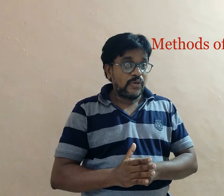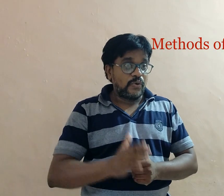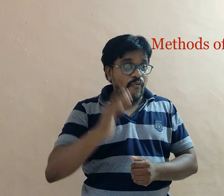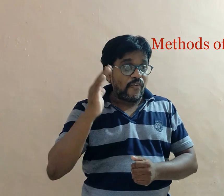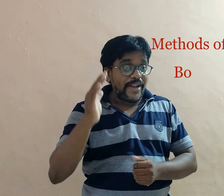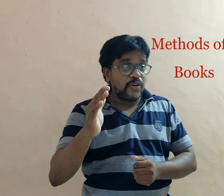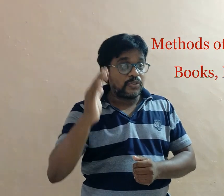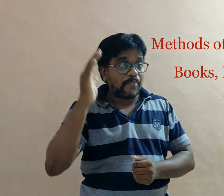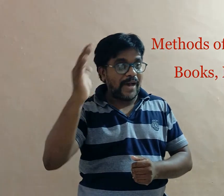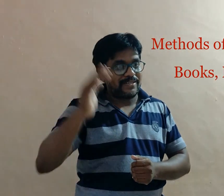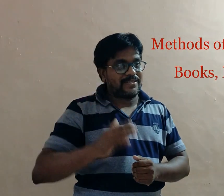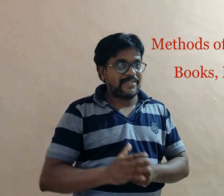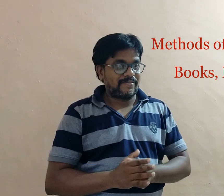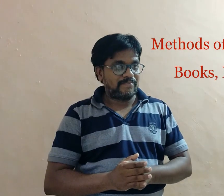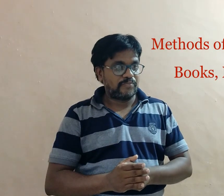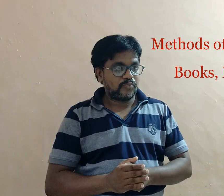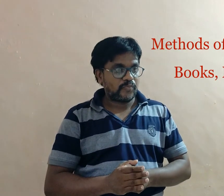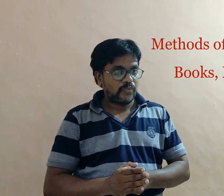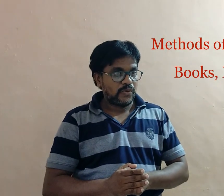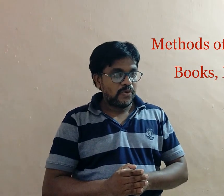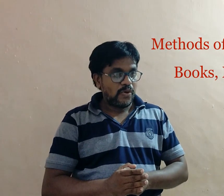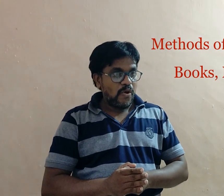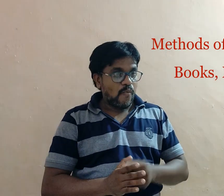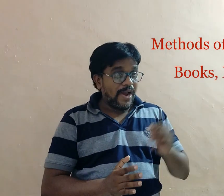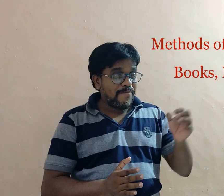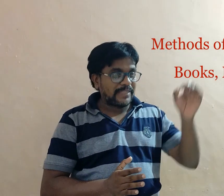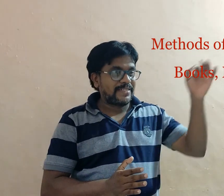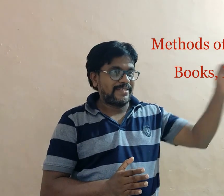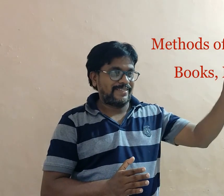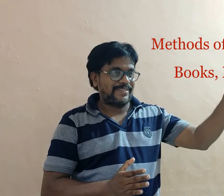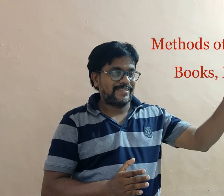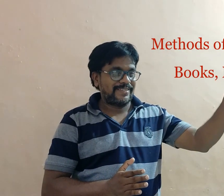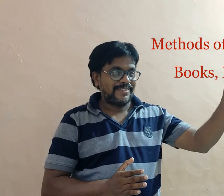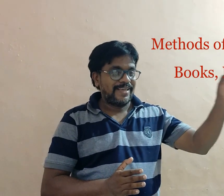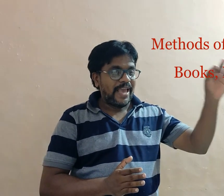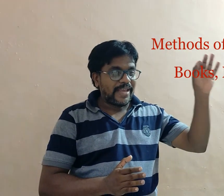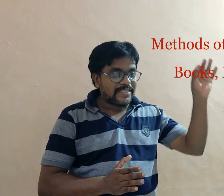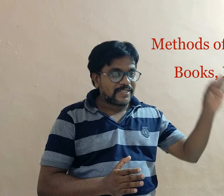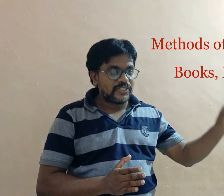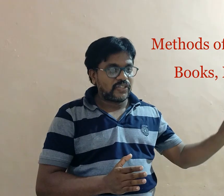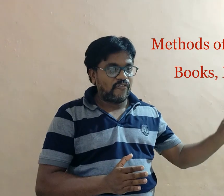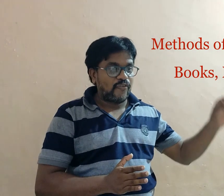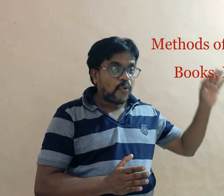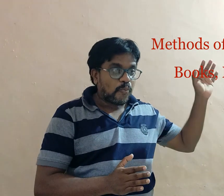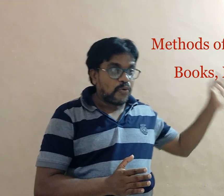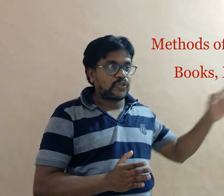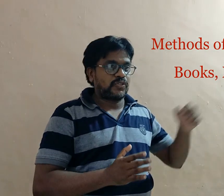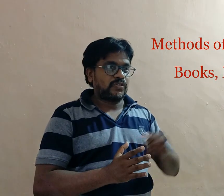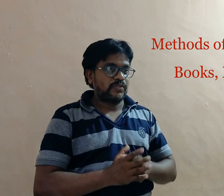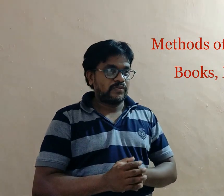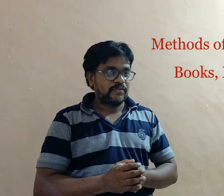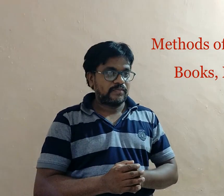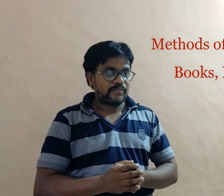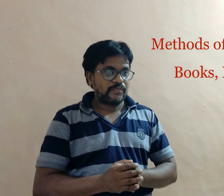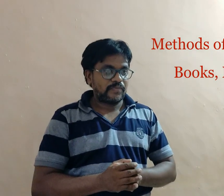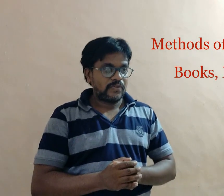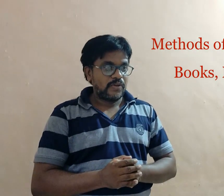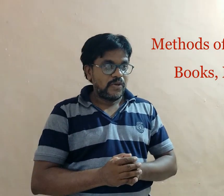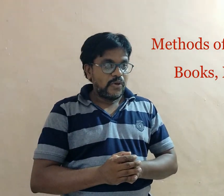to find out the past. One method is in search of books